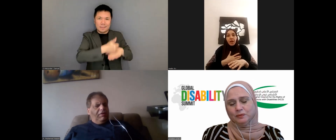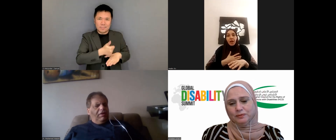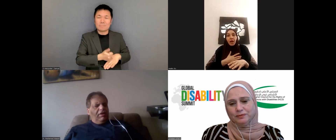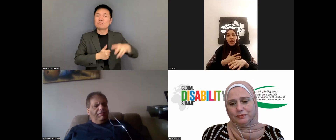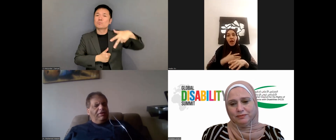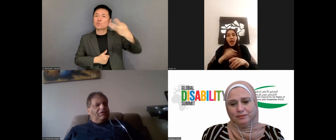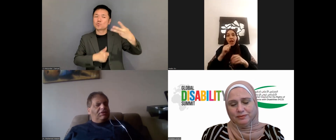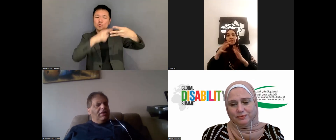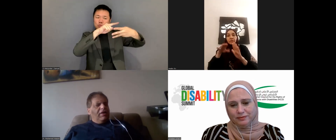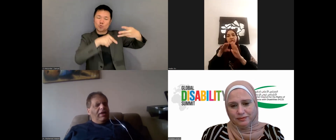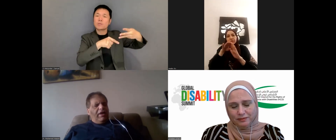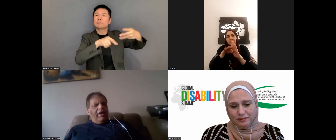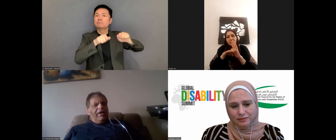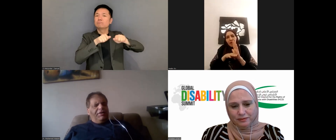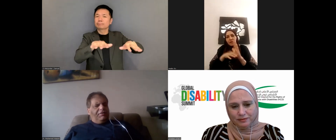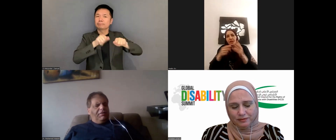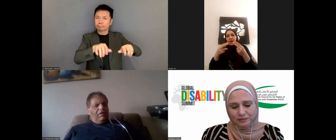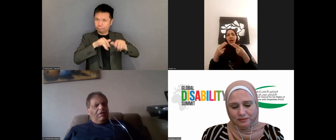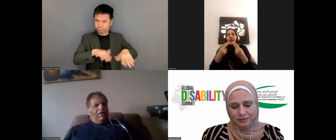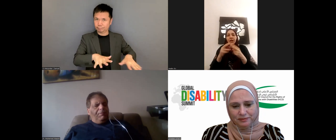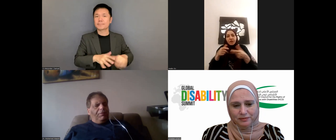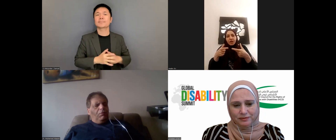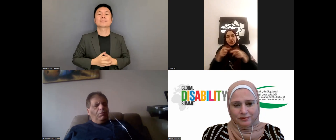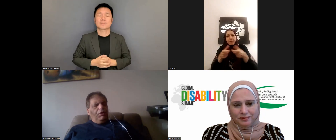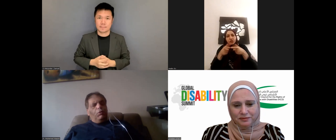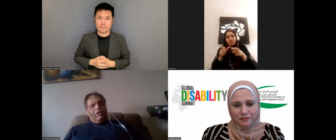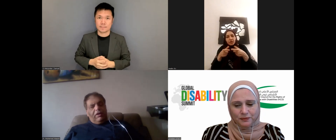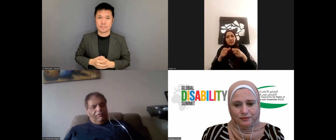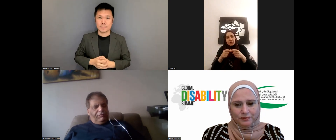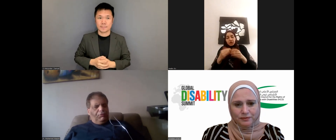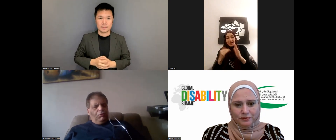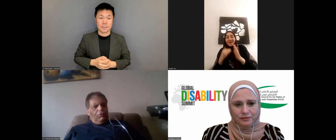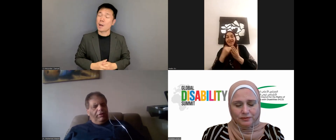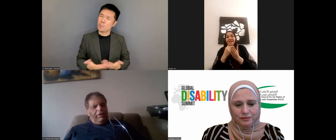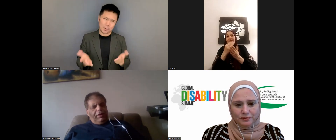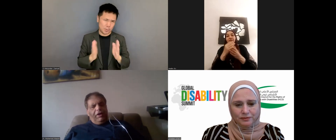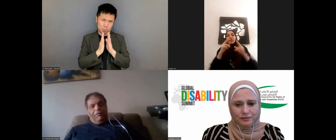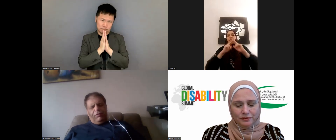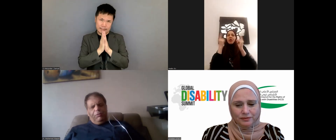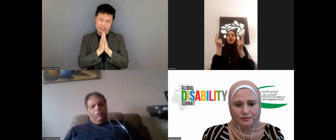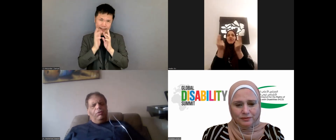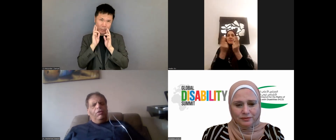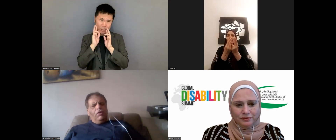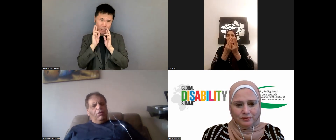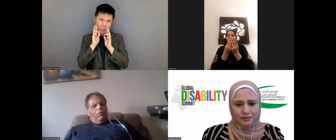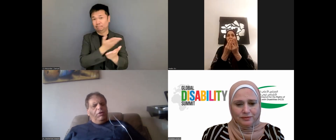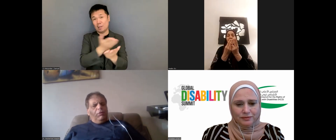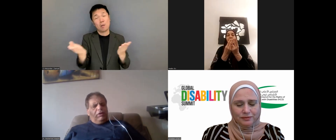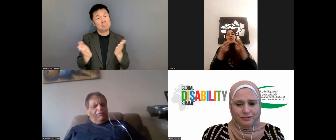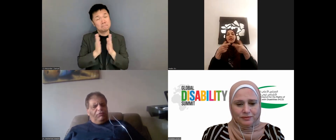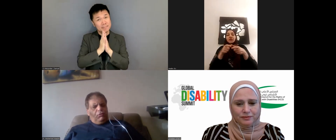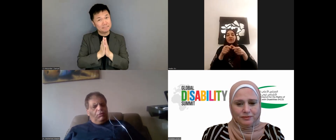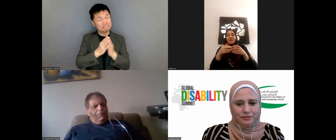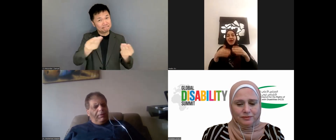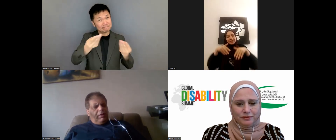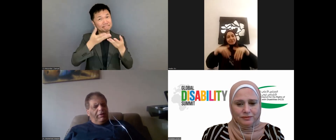pre-summit events. And we would love to hear from you. We would